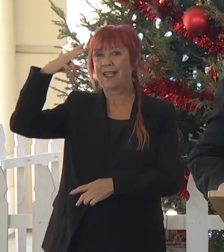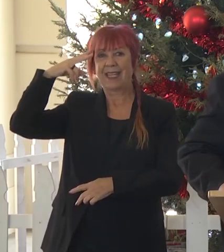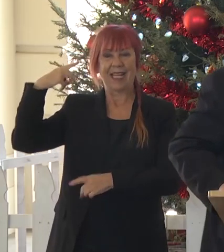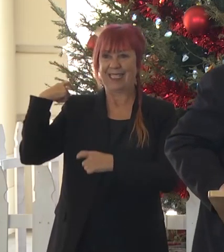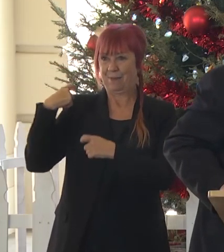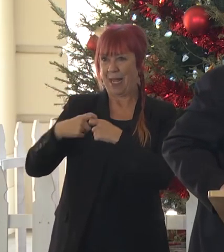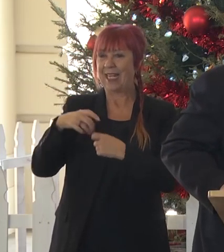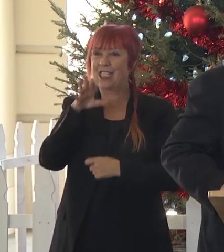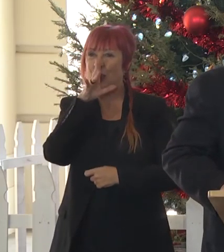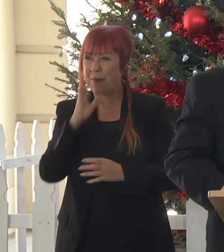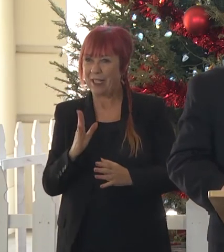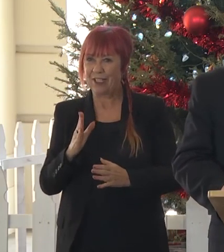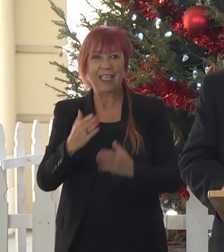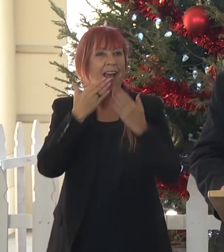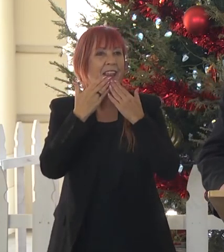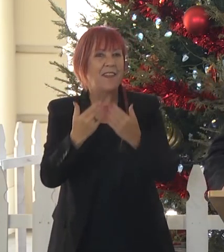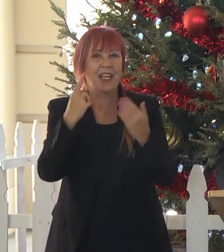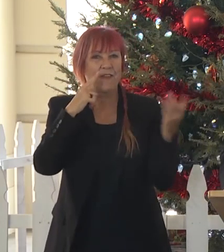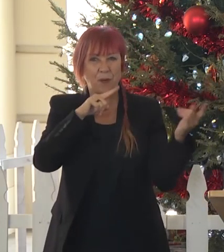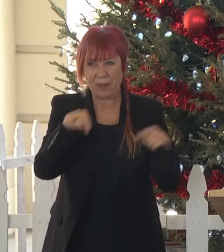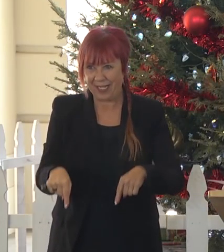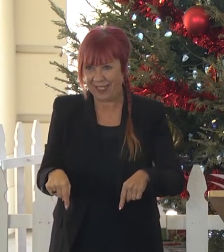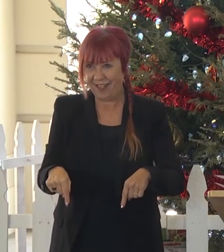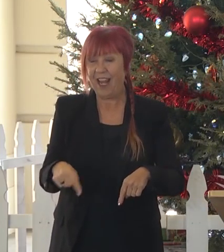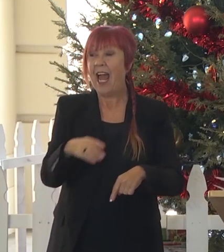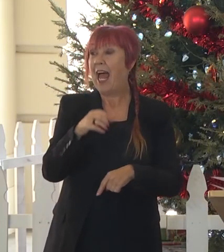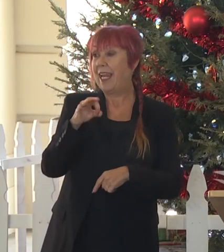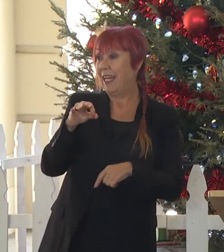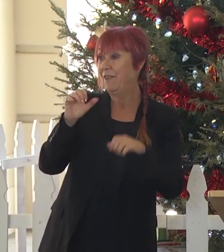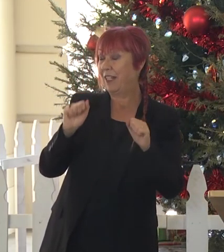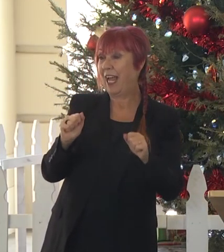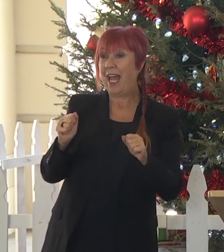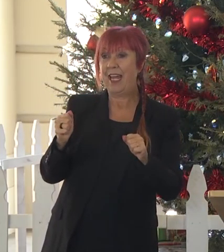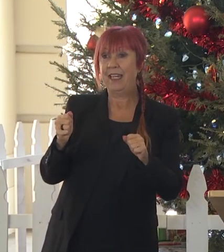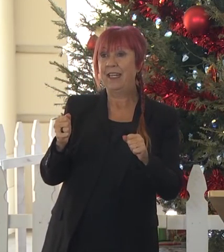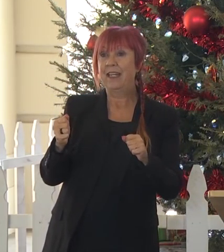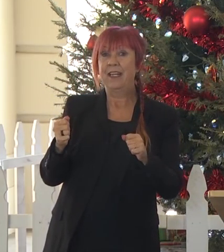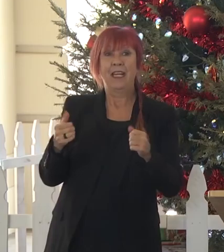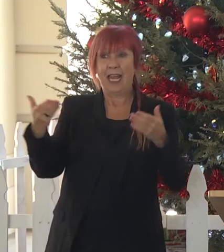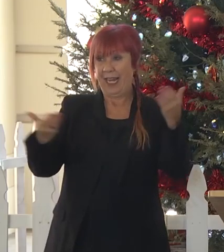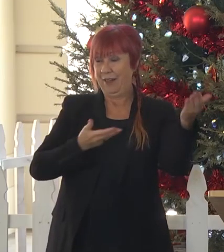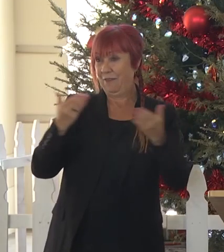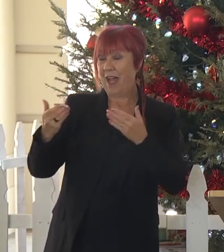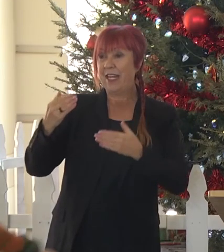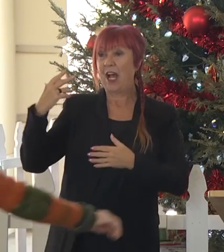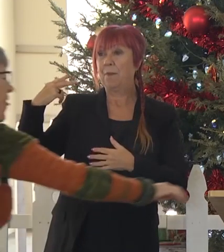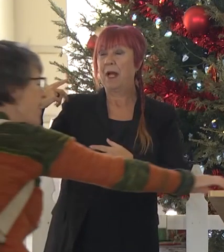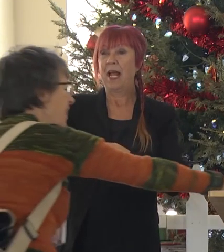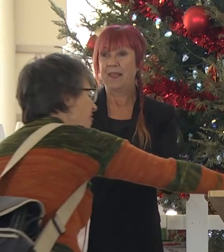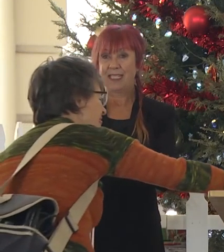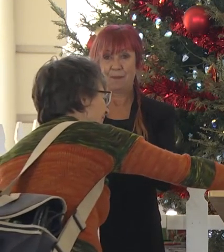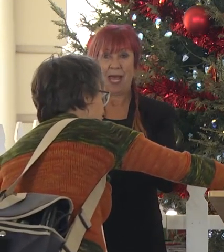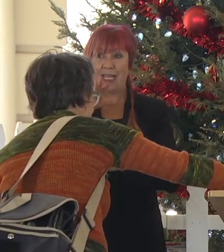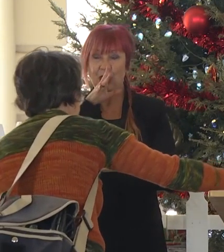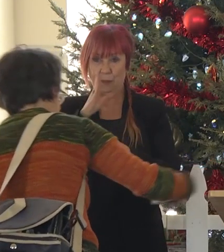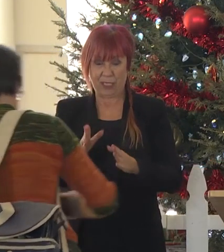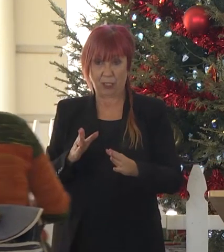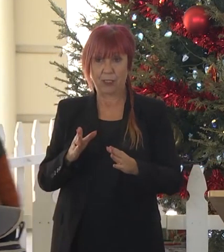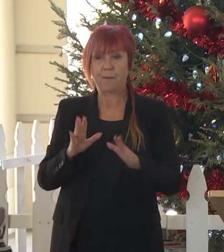So I want to thank everyone for being here. And if we could get our Spanish speakers up. While we're doing